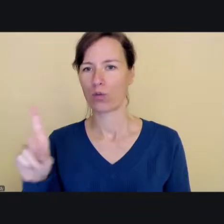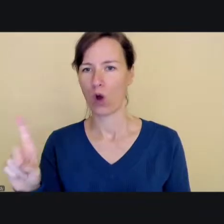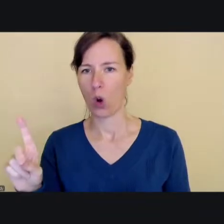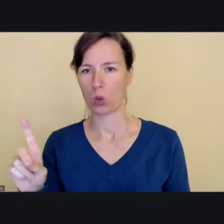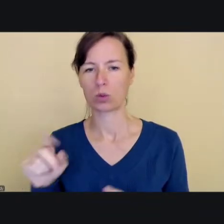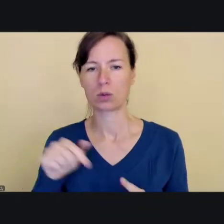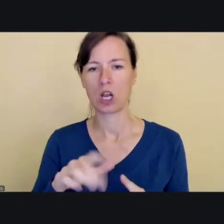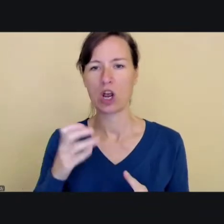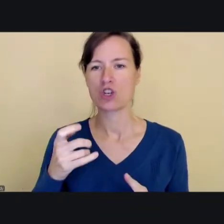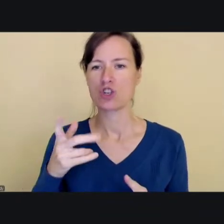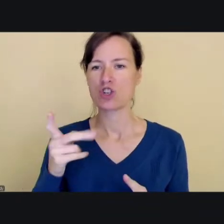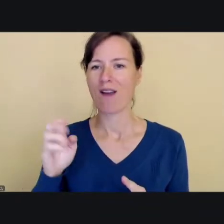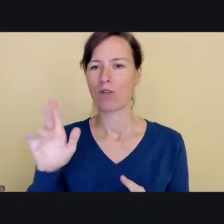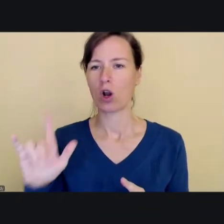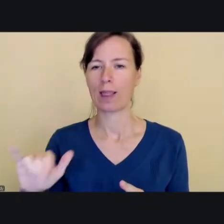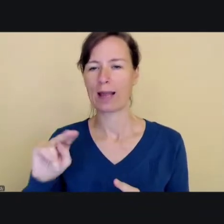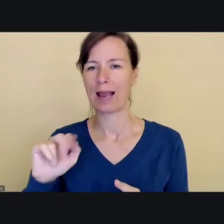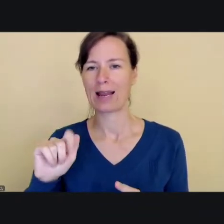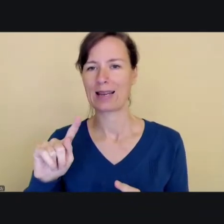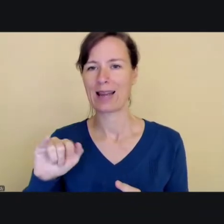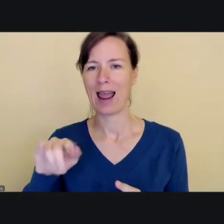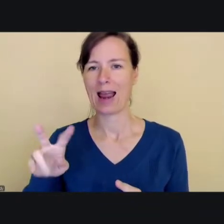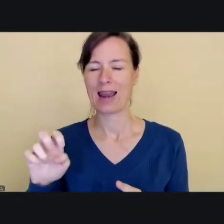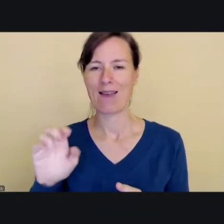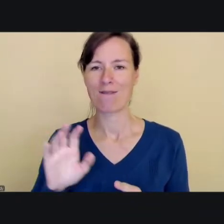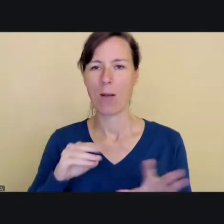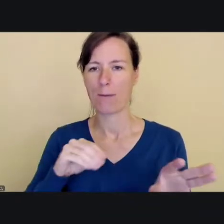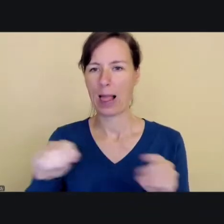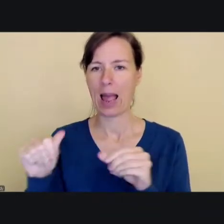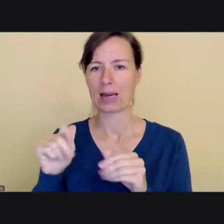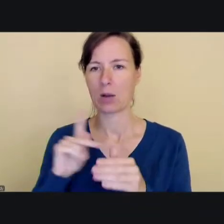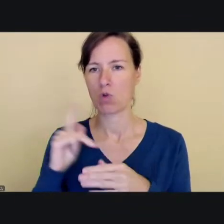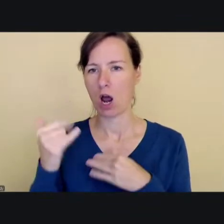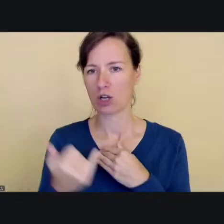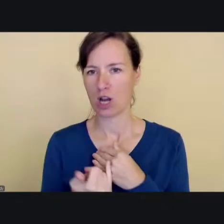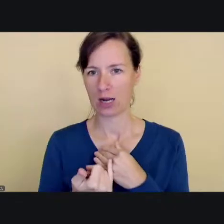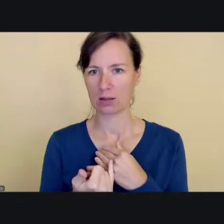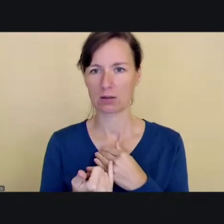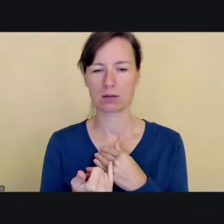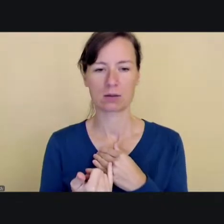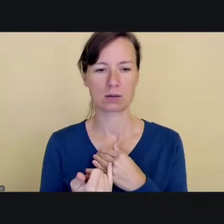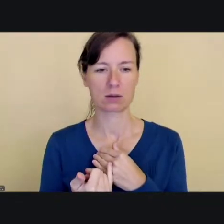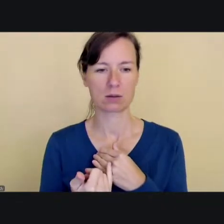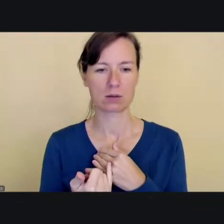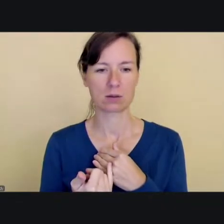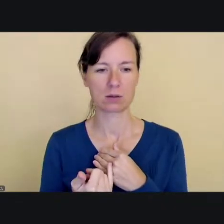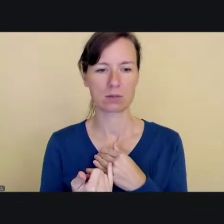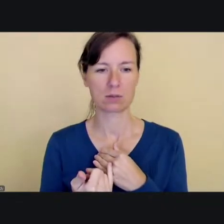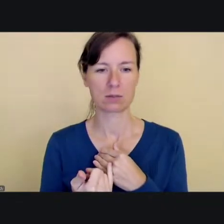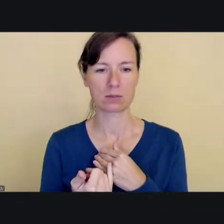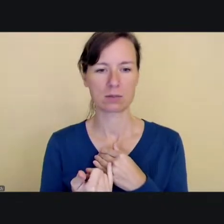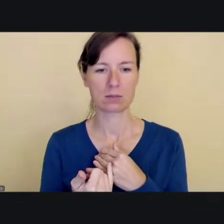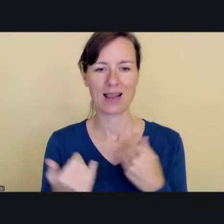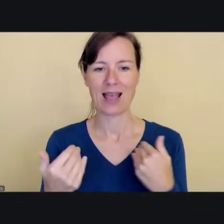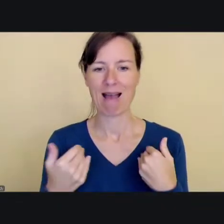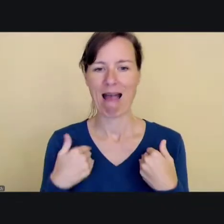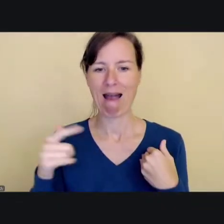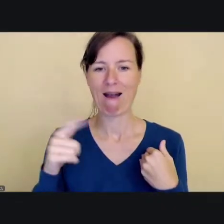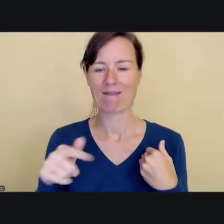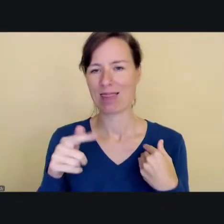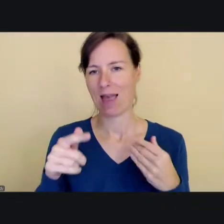Project. My intention there is to have them brief on their broad activities quickly, not